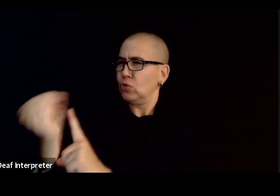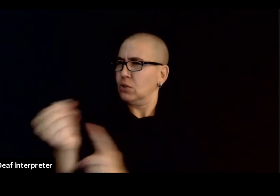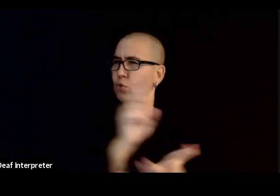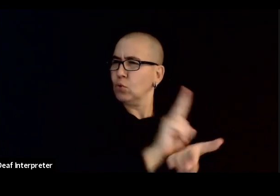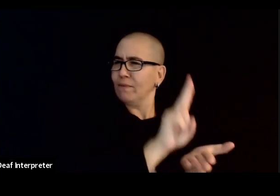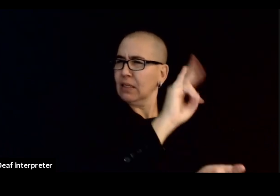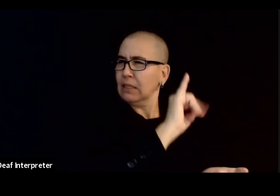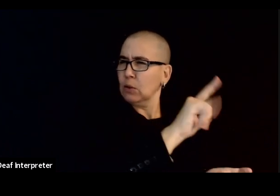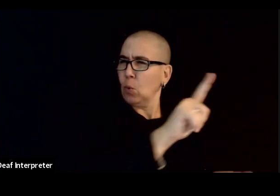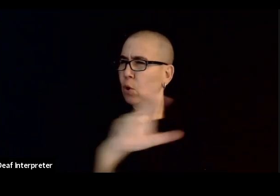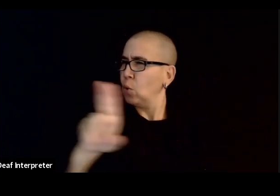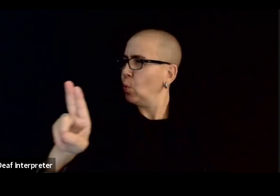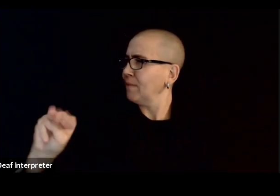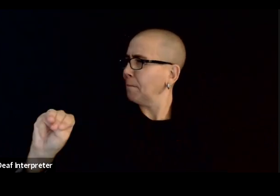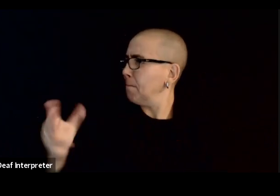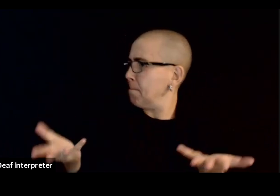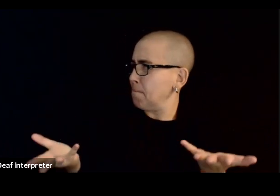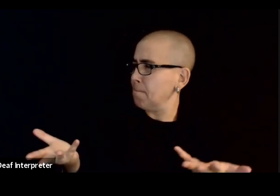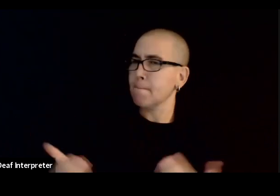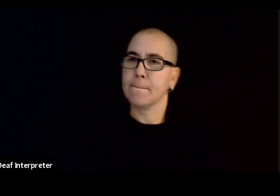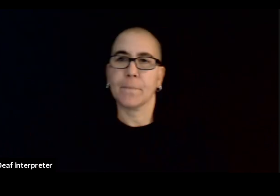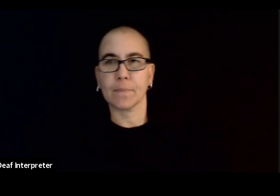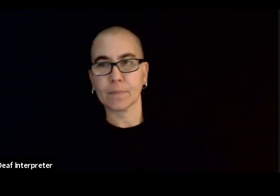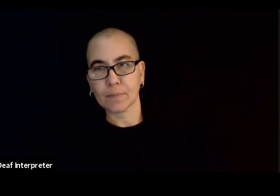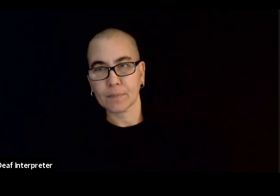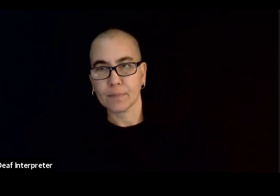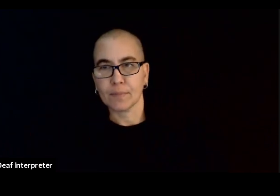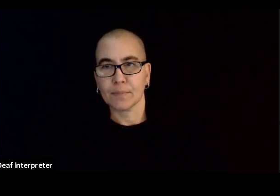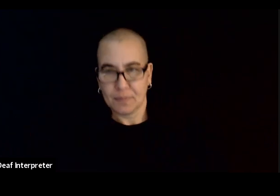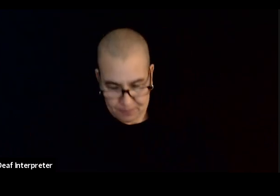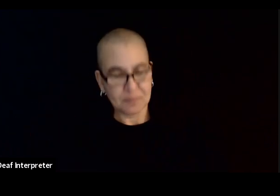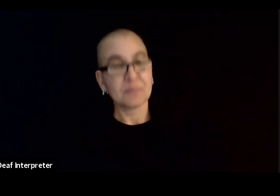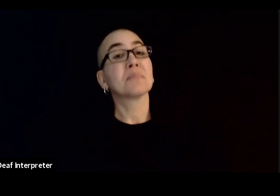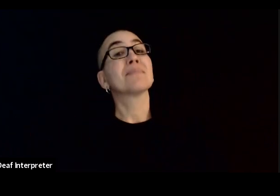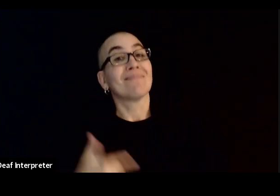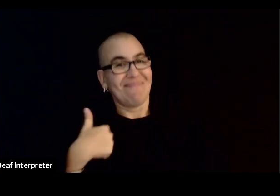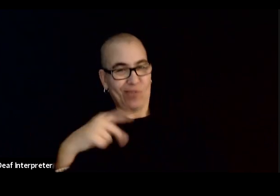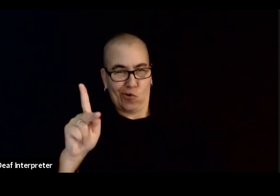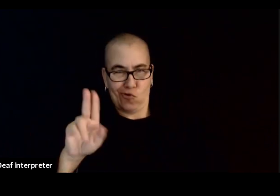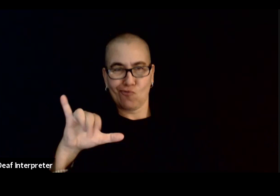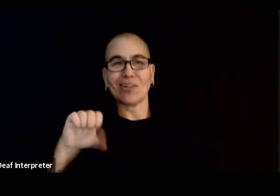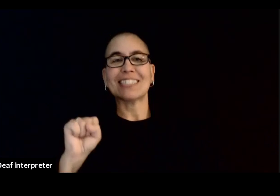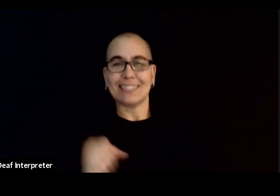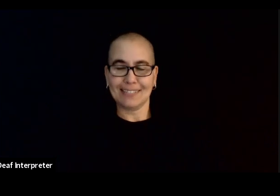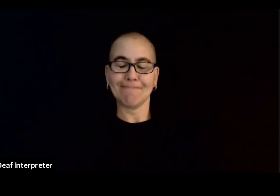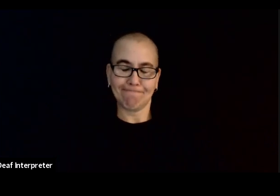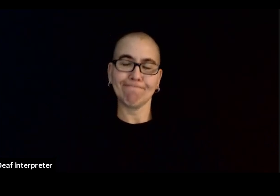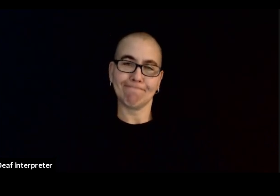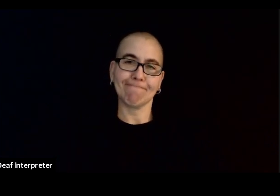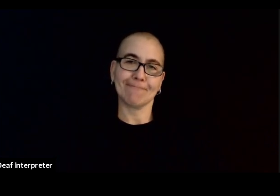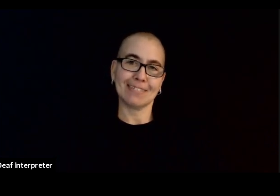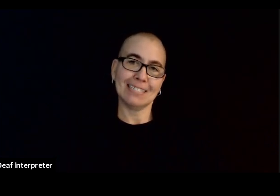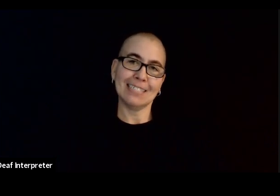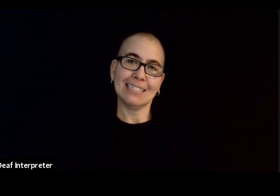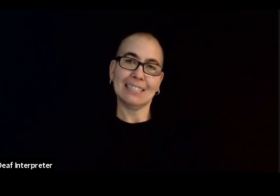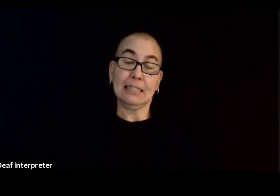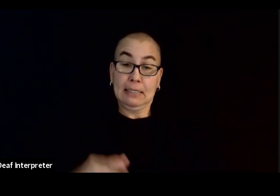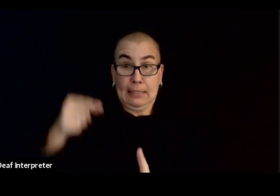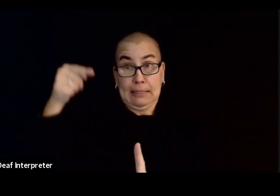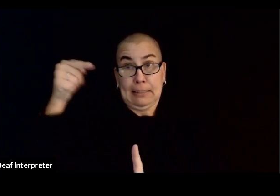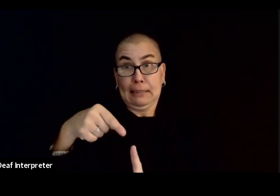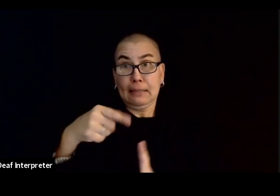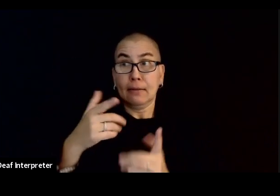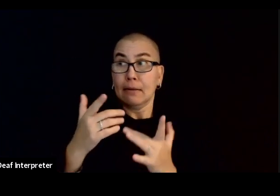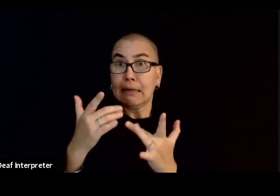Certainly, we have not heard of issues related to testing shortages. There have